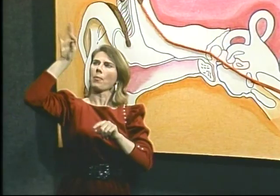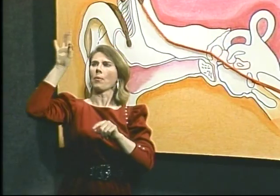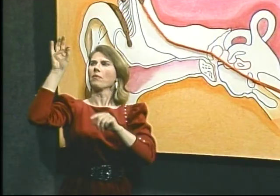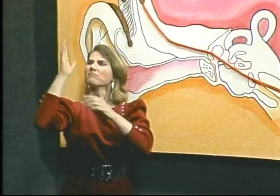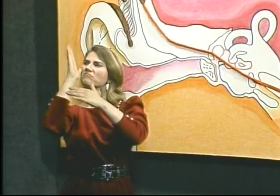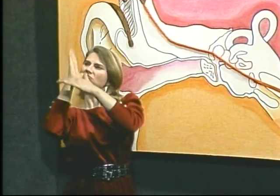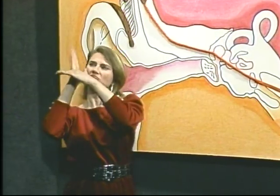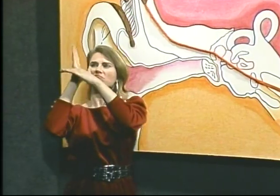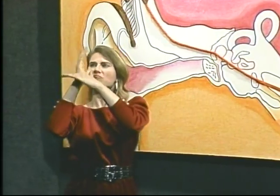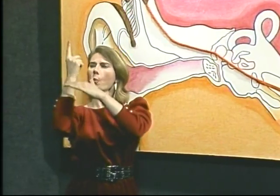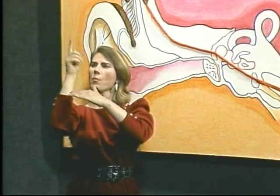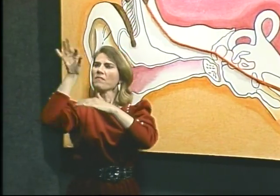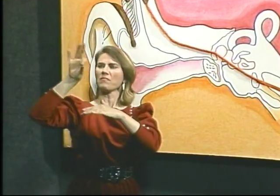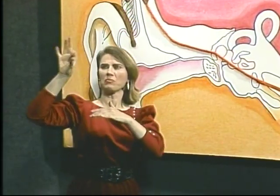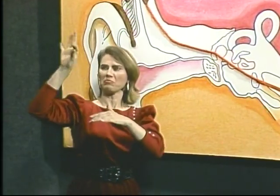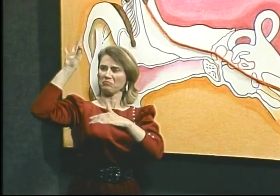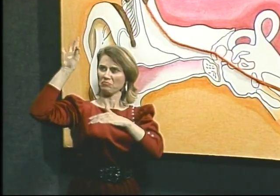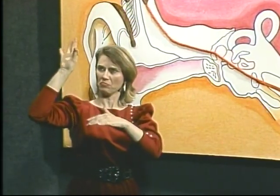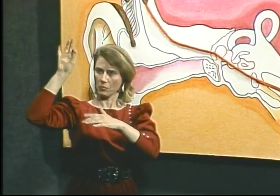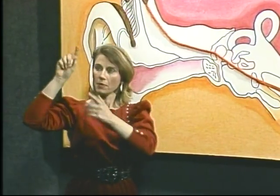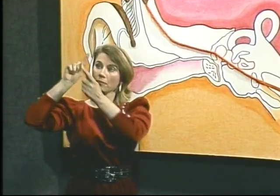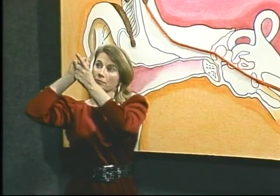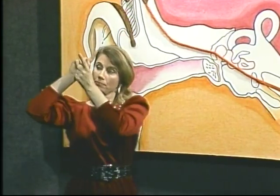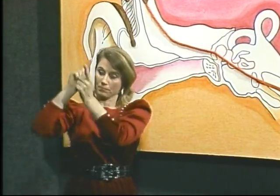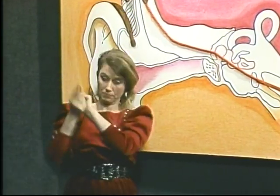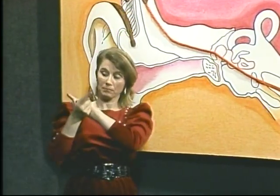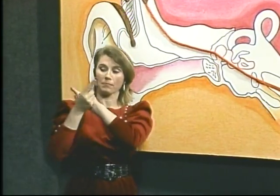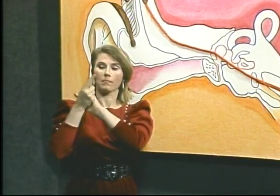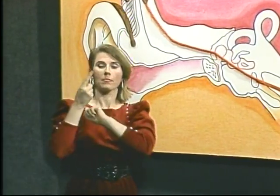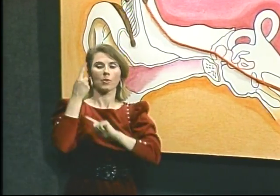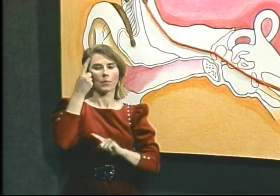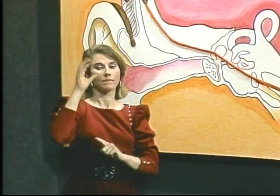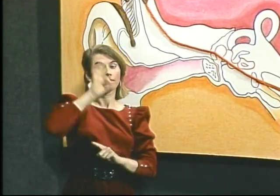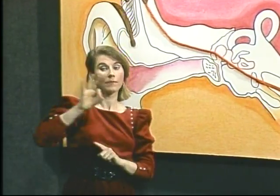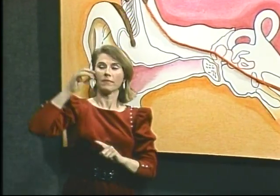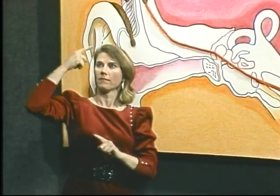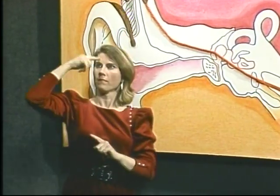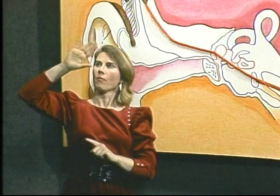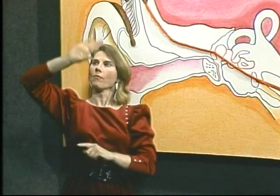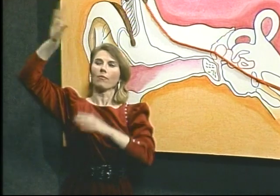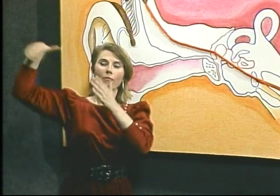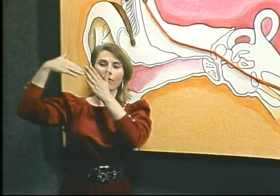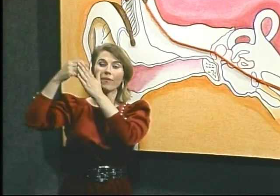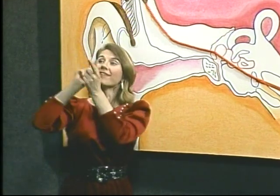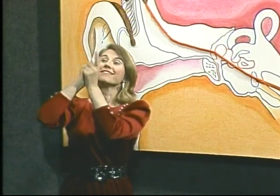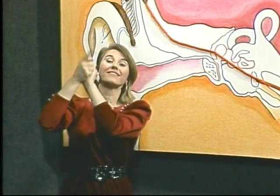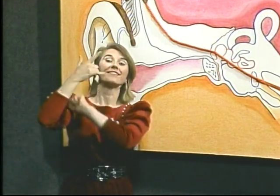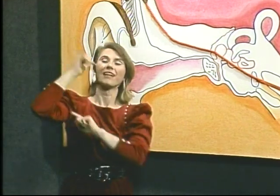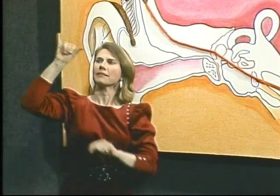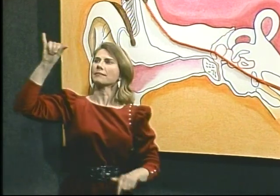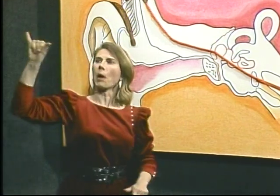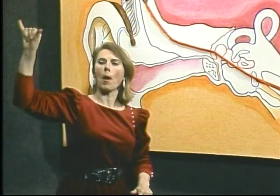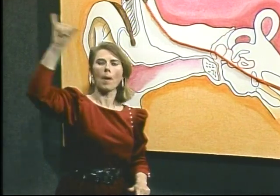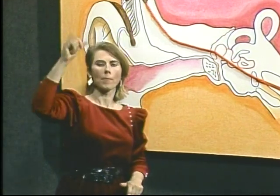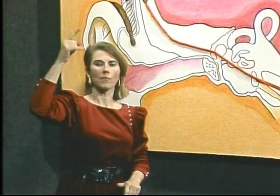These different frequencies brought together are converted into a single frequency that represents that